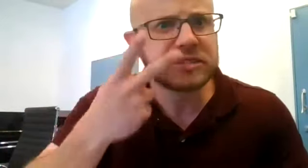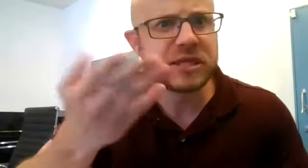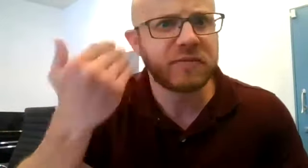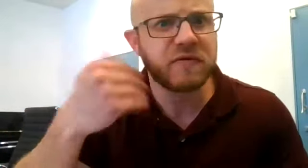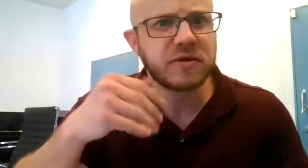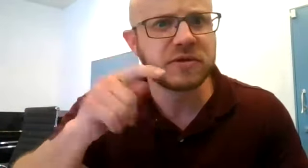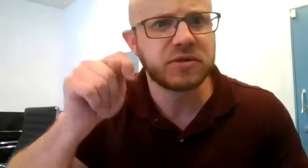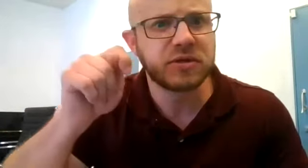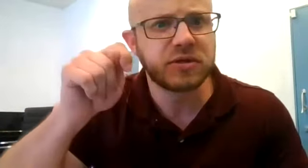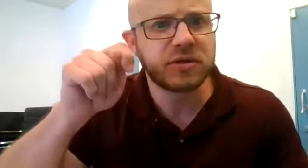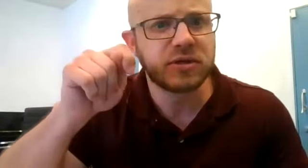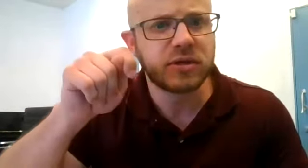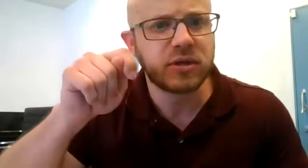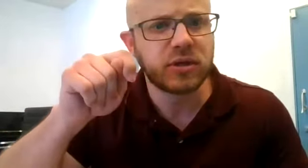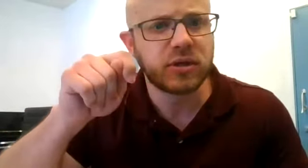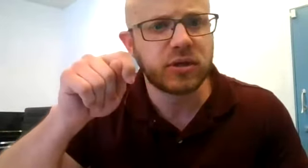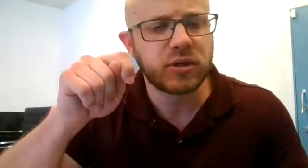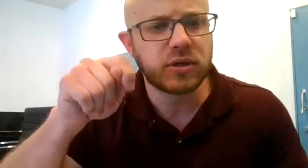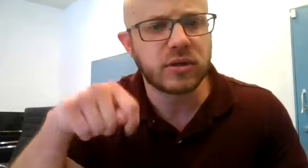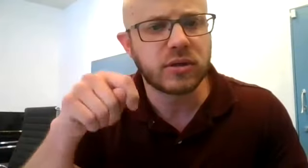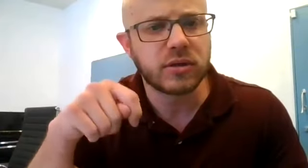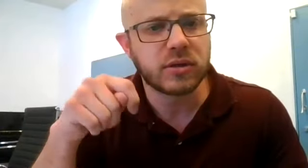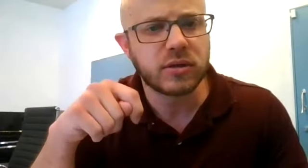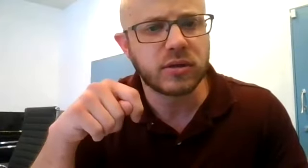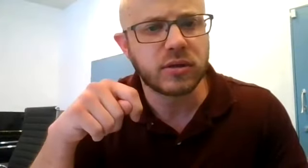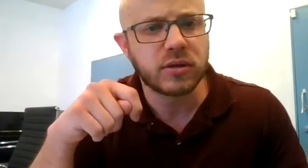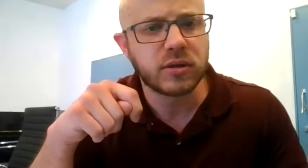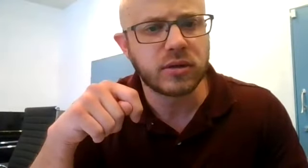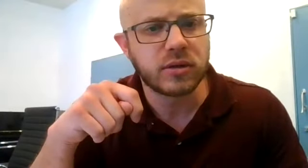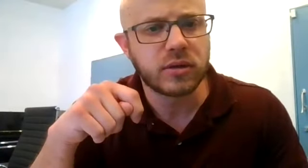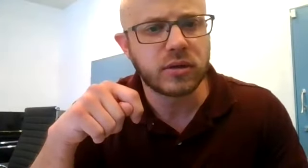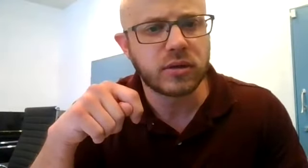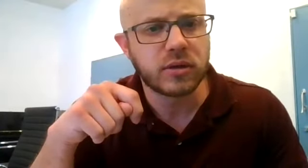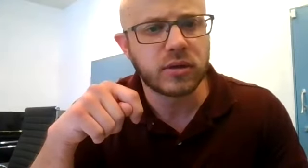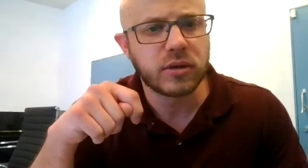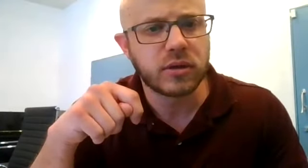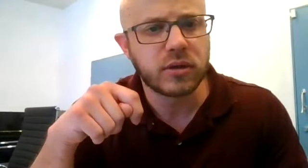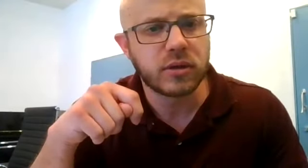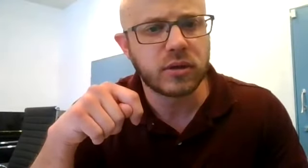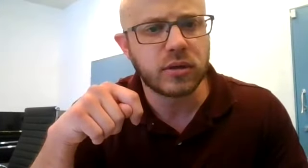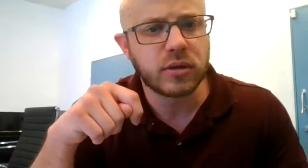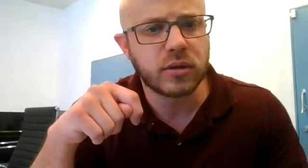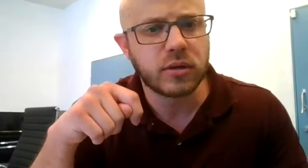I've never seen that before. With the T hand shape, shaking up and down.